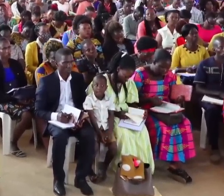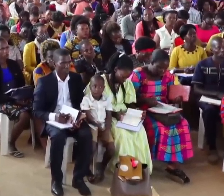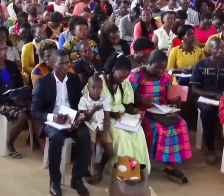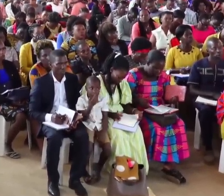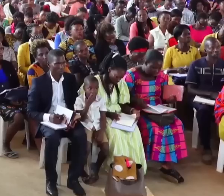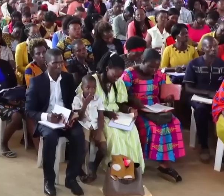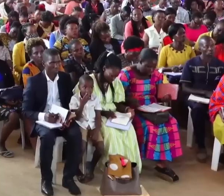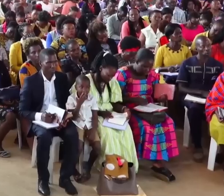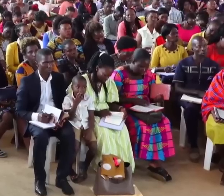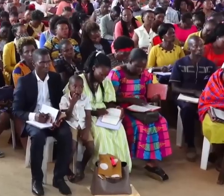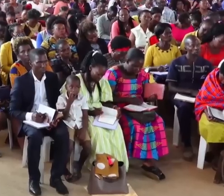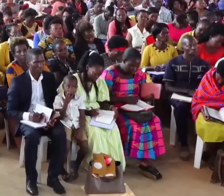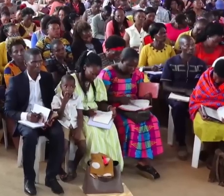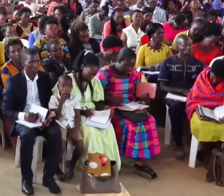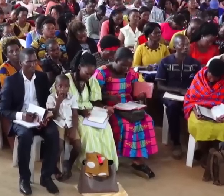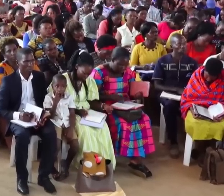And you